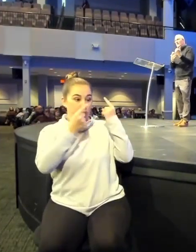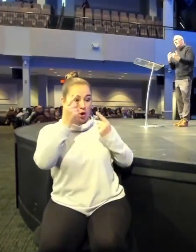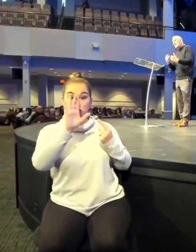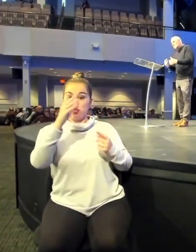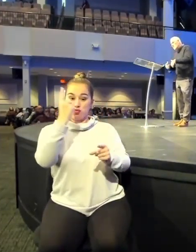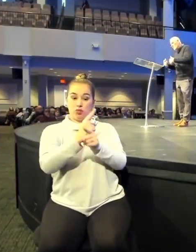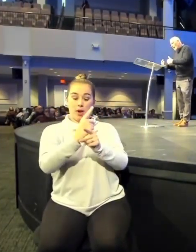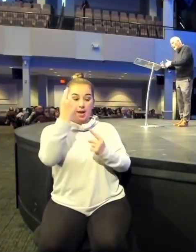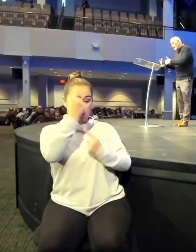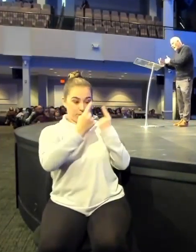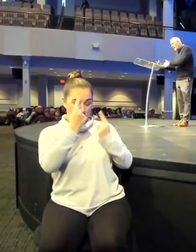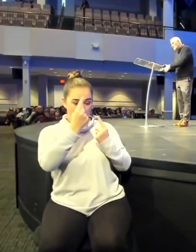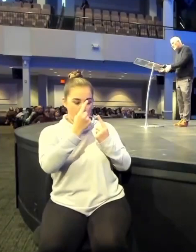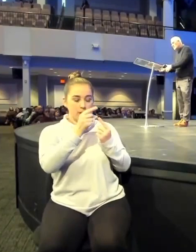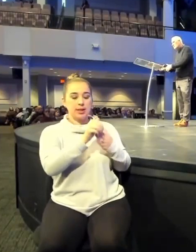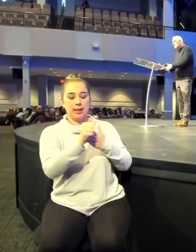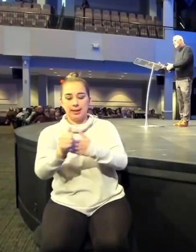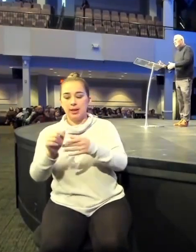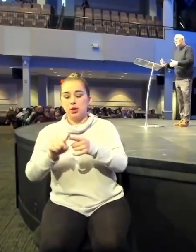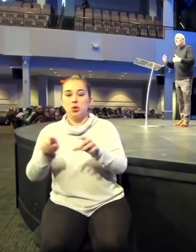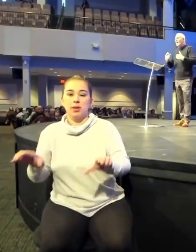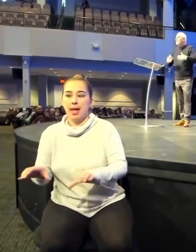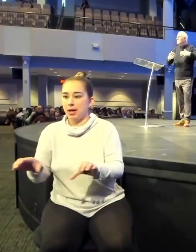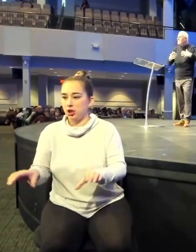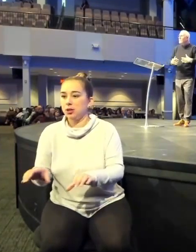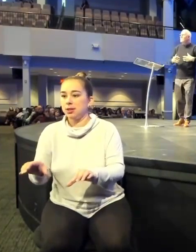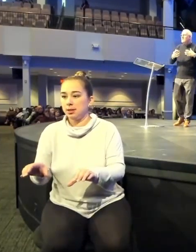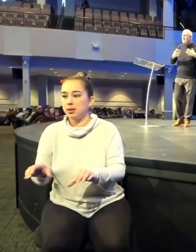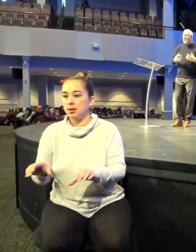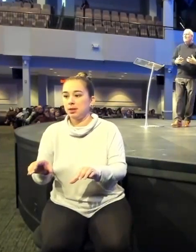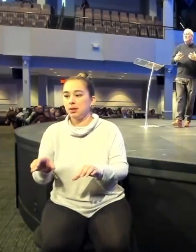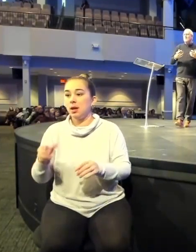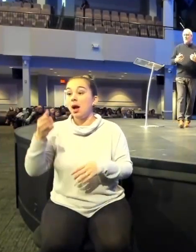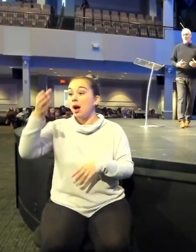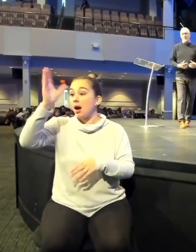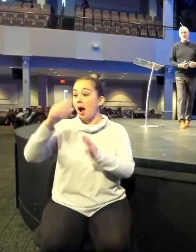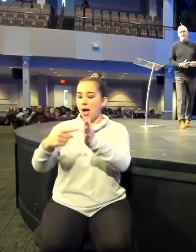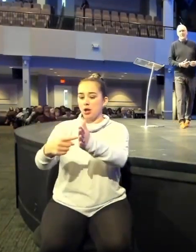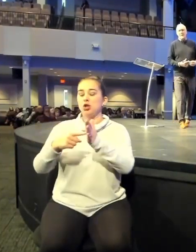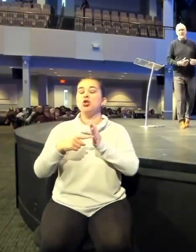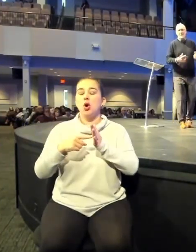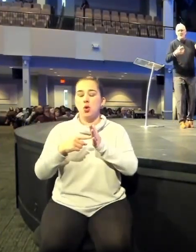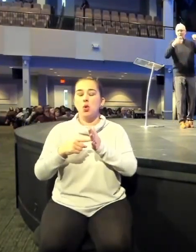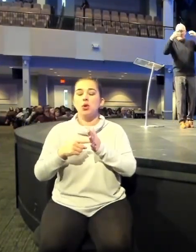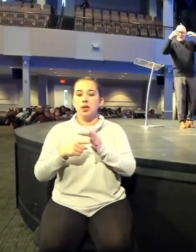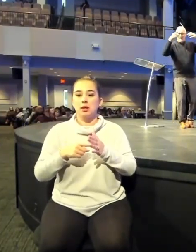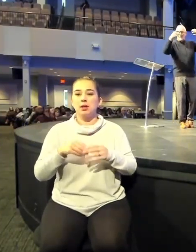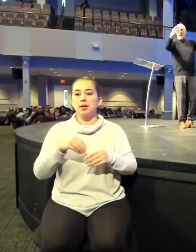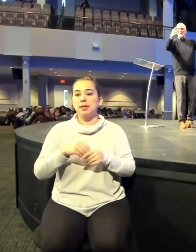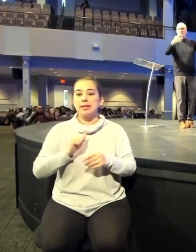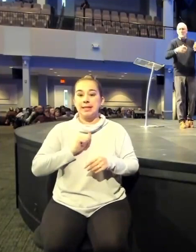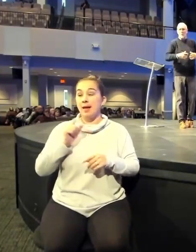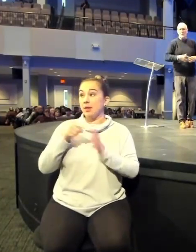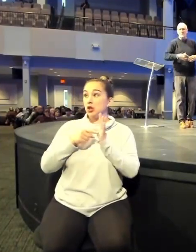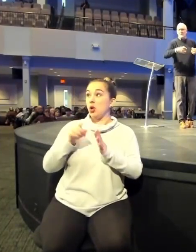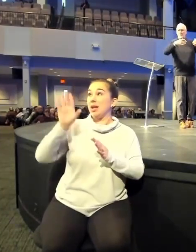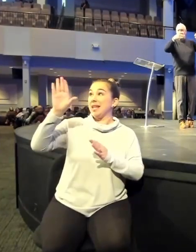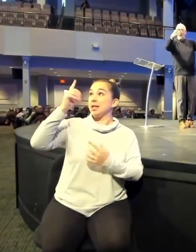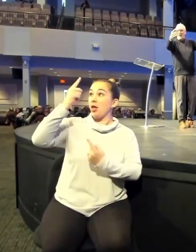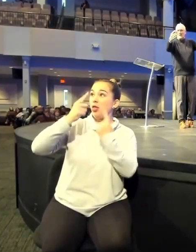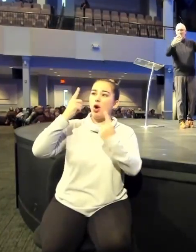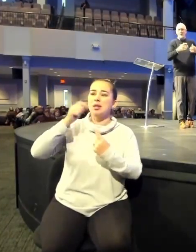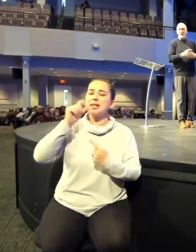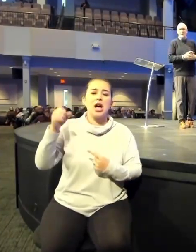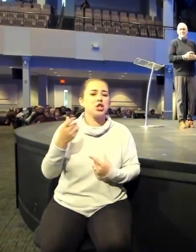right thinking, into right actions. God showed this to us himself, that he showed that his thoughts were more than just